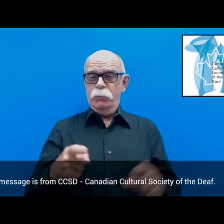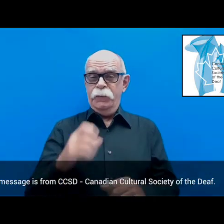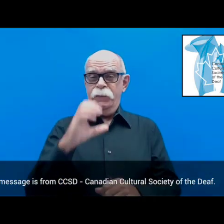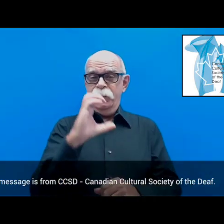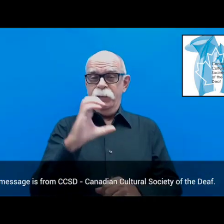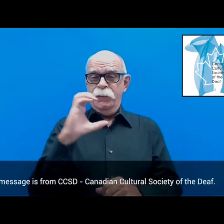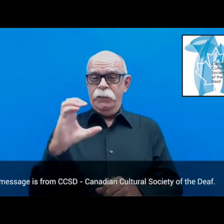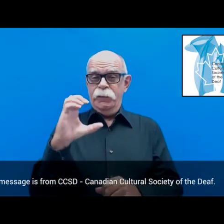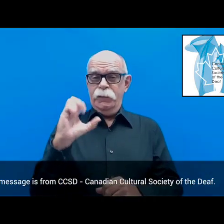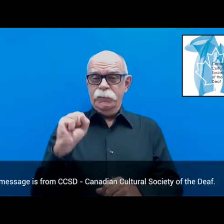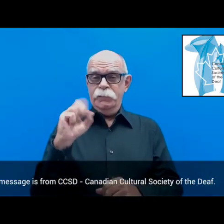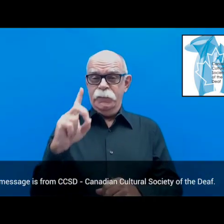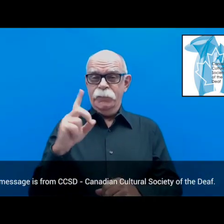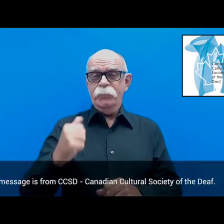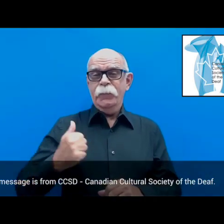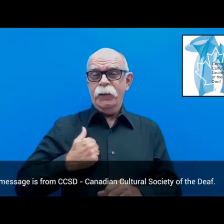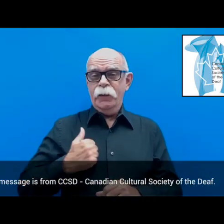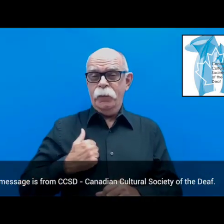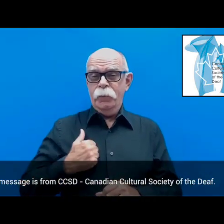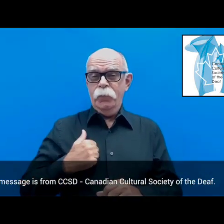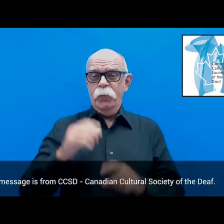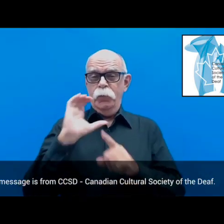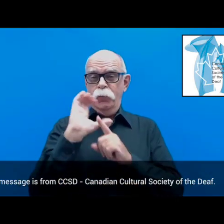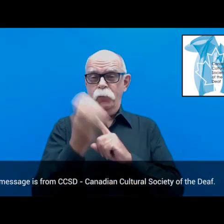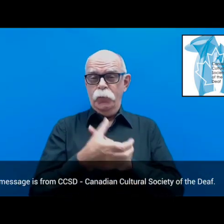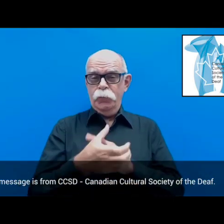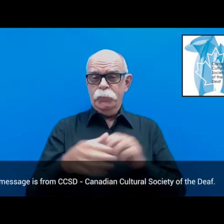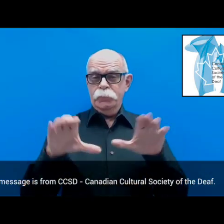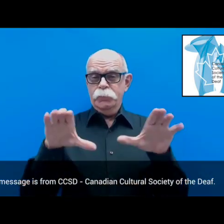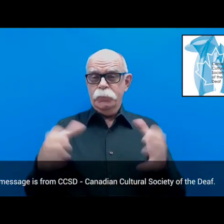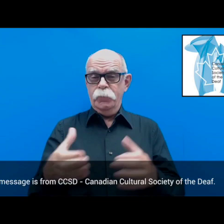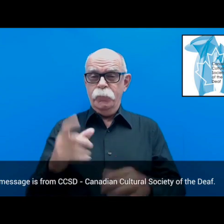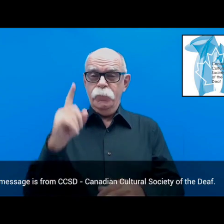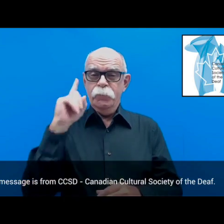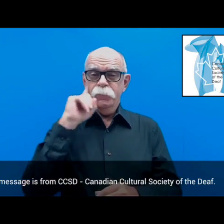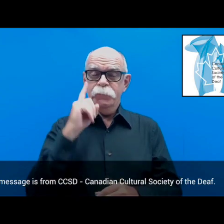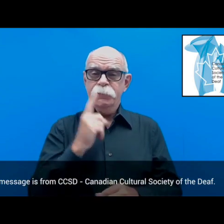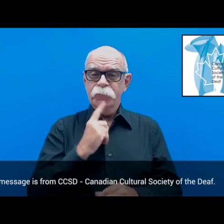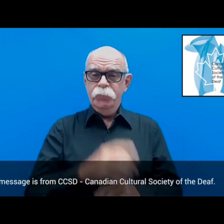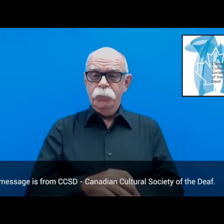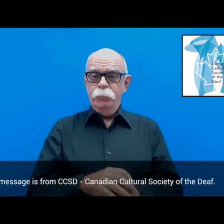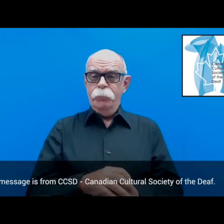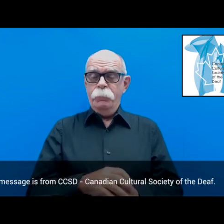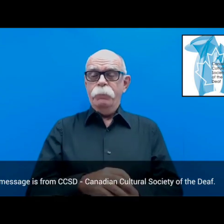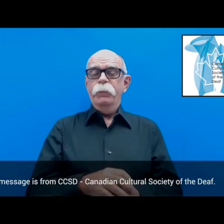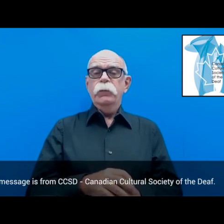This message is from CCSD, Canadian Cultural Society of the Deaf.